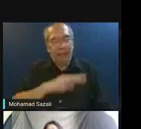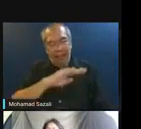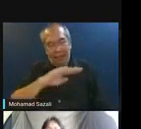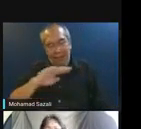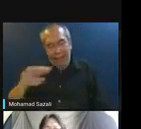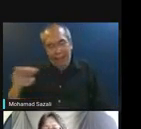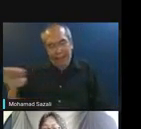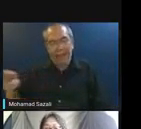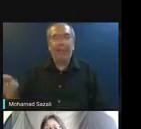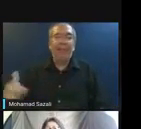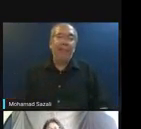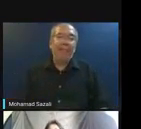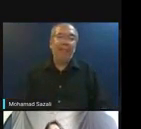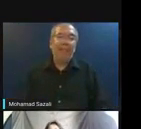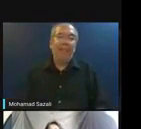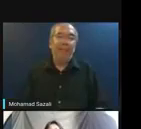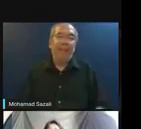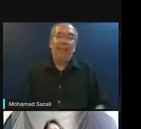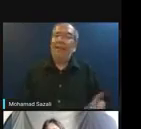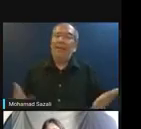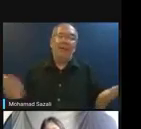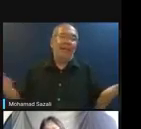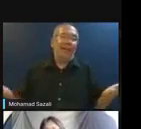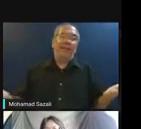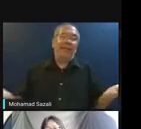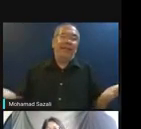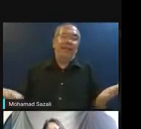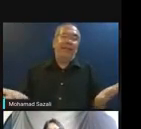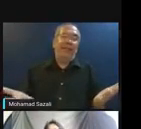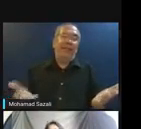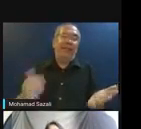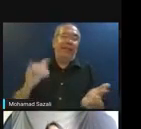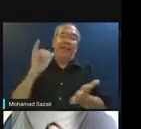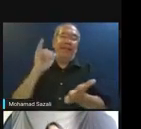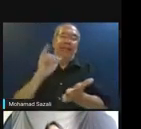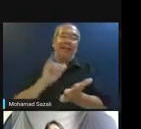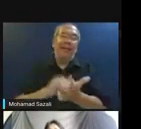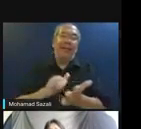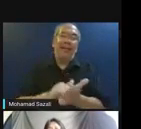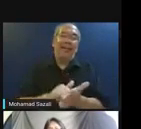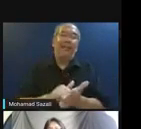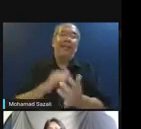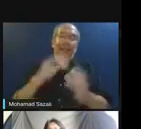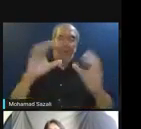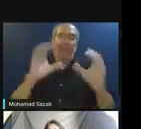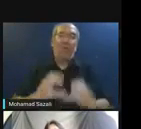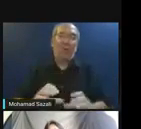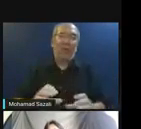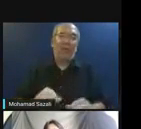to shout at us. No, just talk at a normal pace that we do.